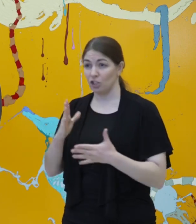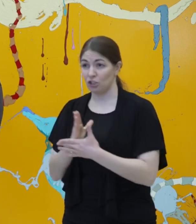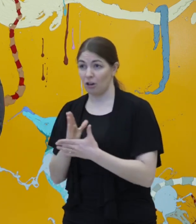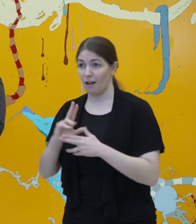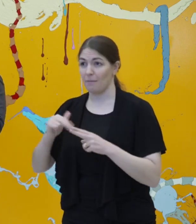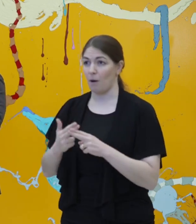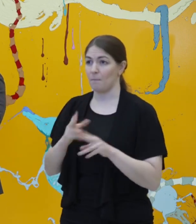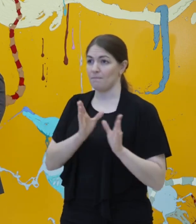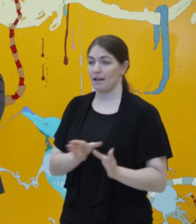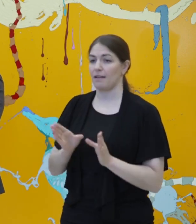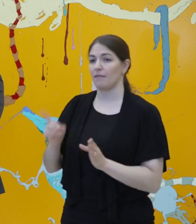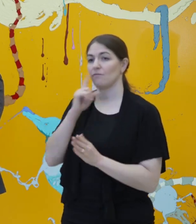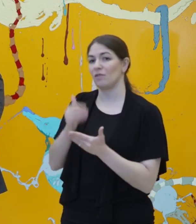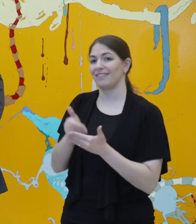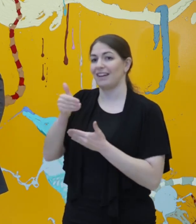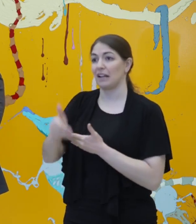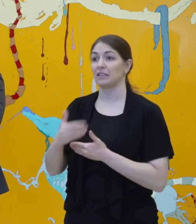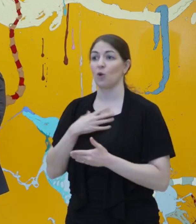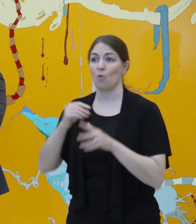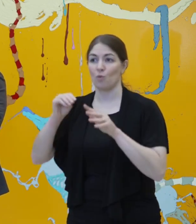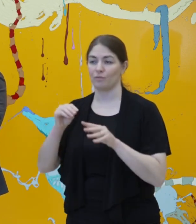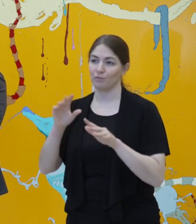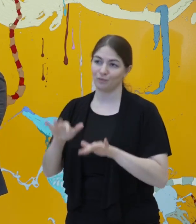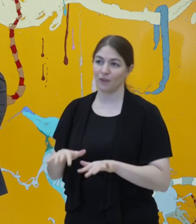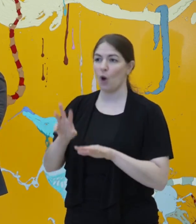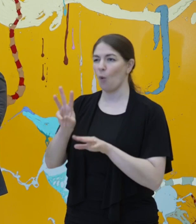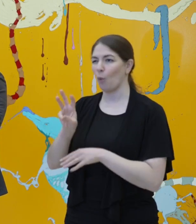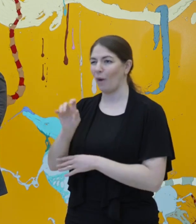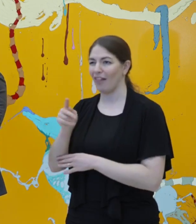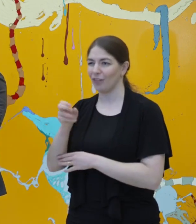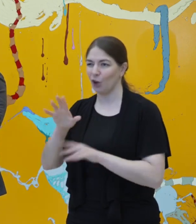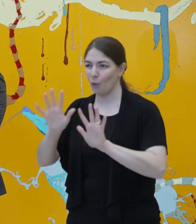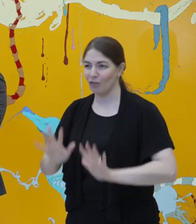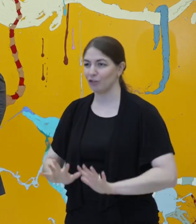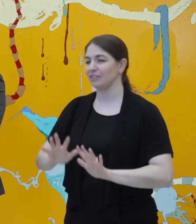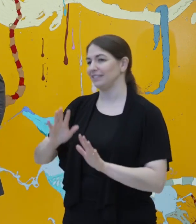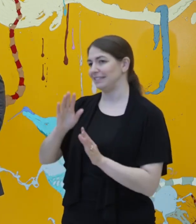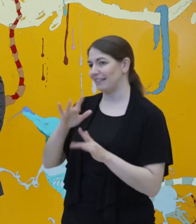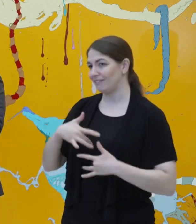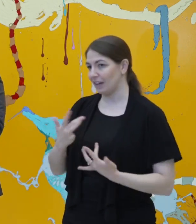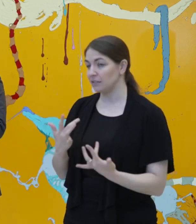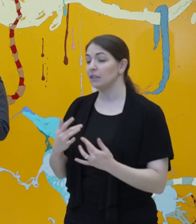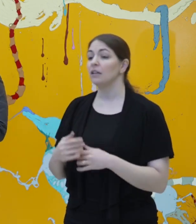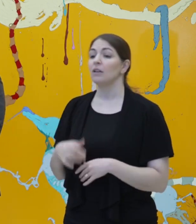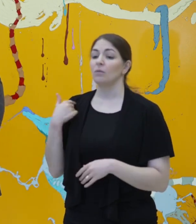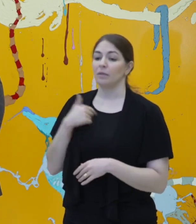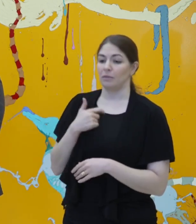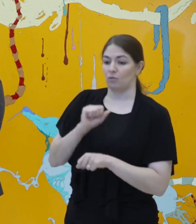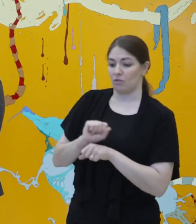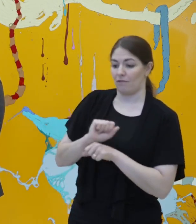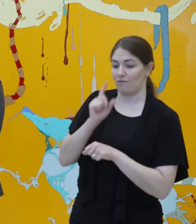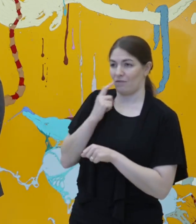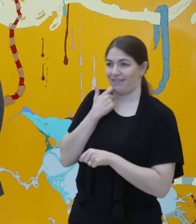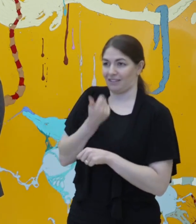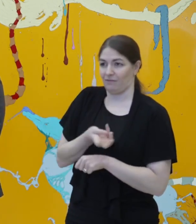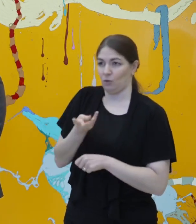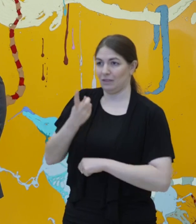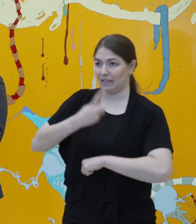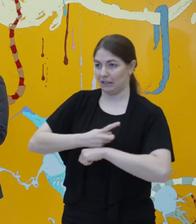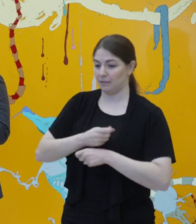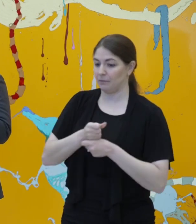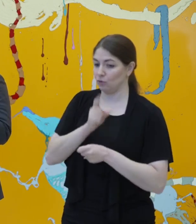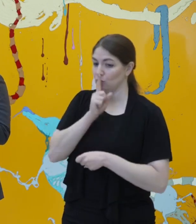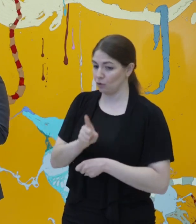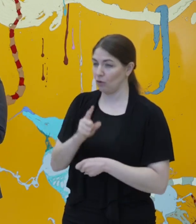into this next weather event. I know a lot of what we talked about yesterday and a lot of what we've been working on the last couple of days is just